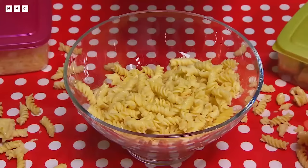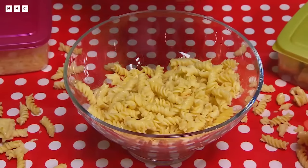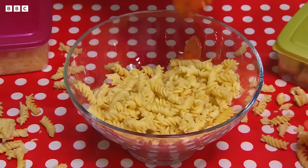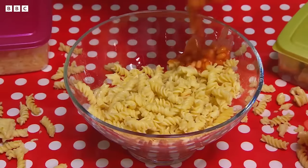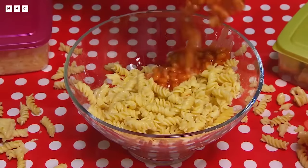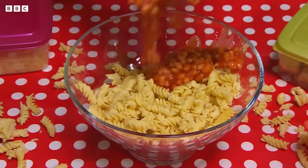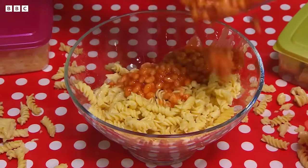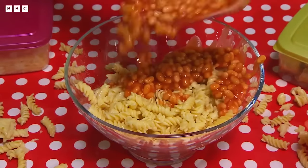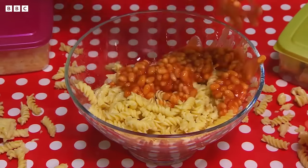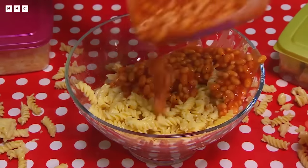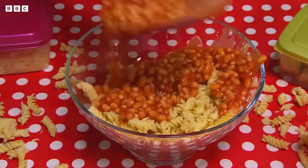Beans.